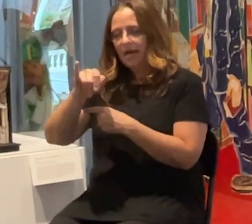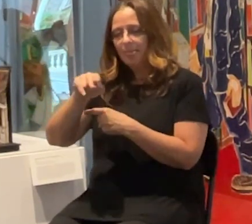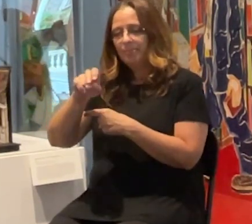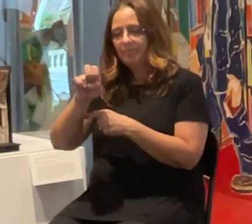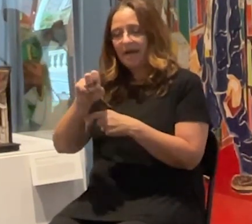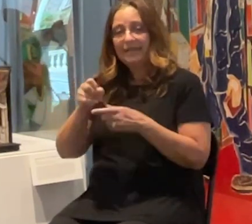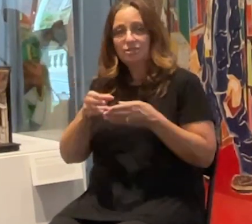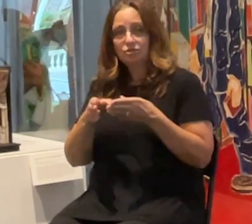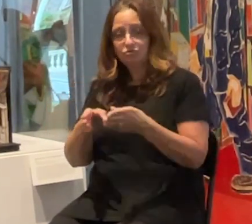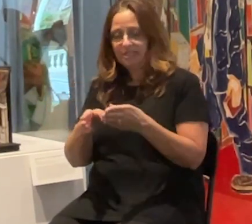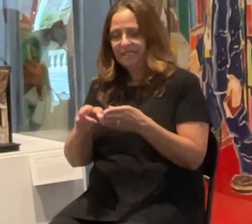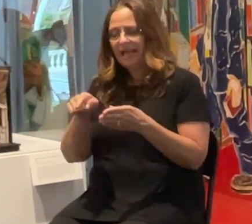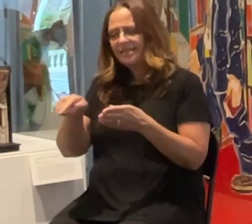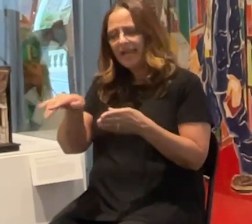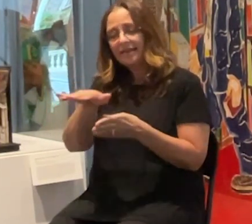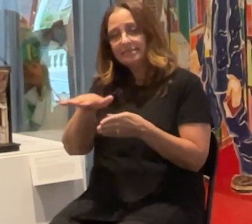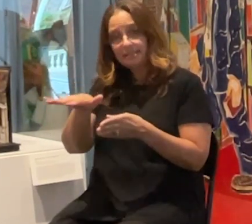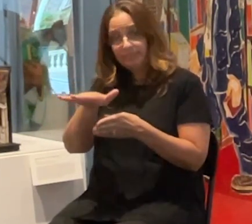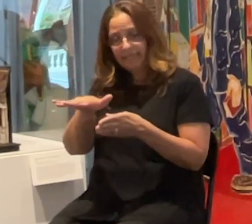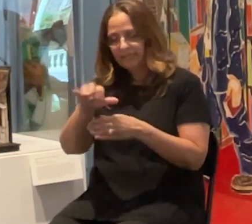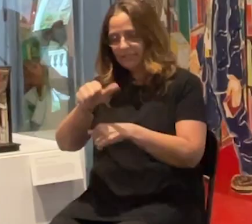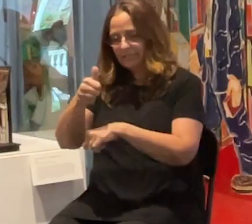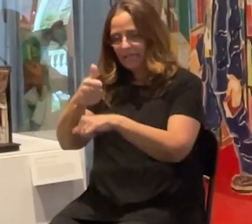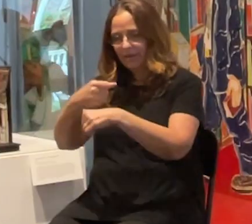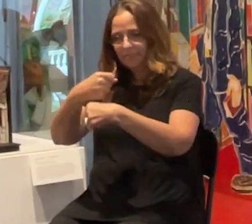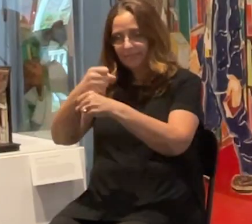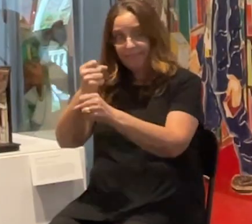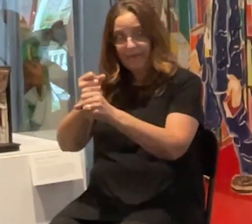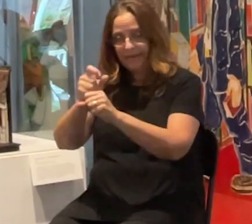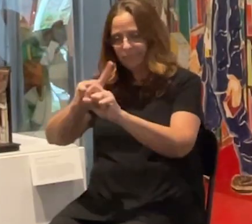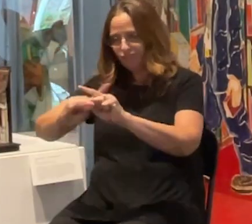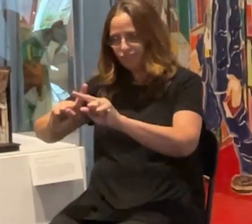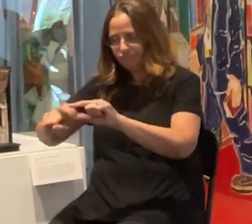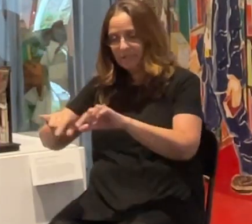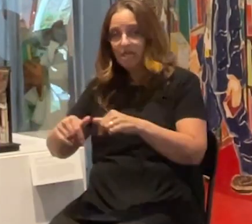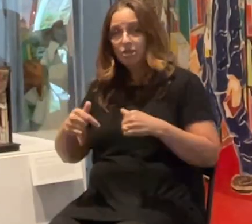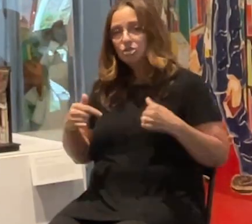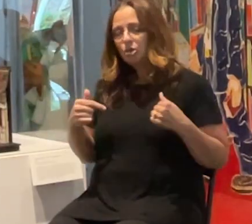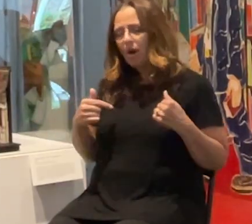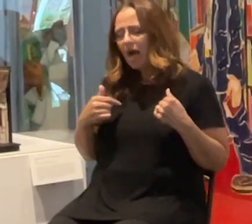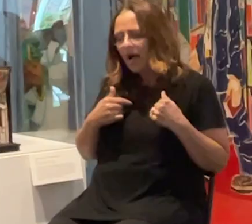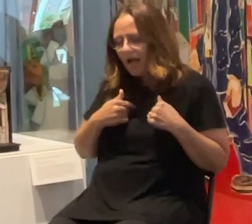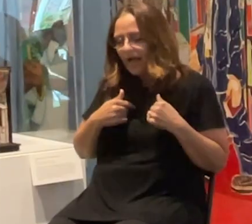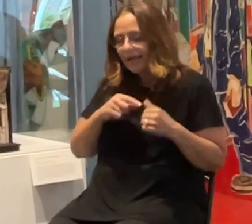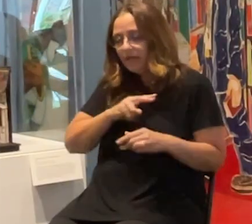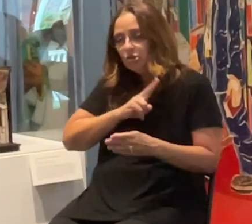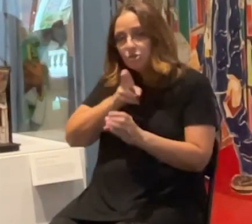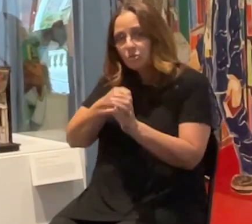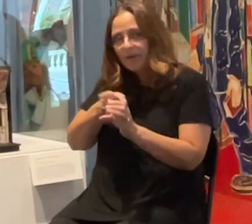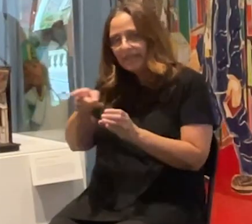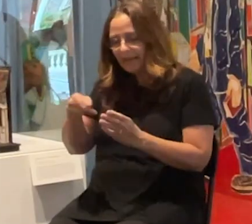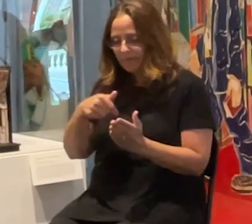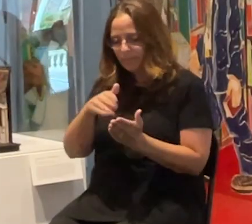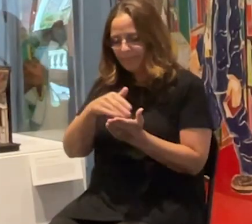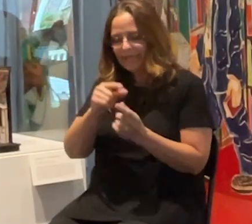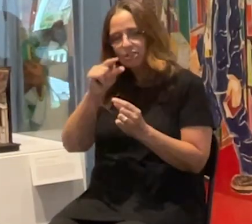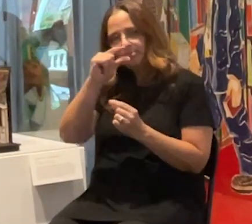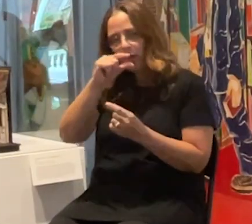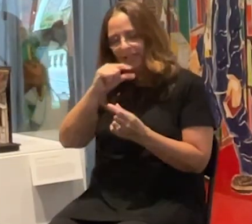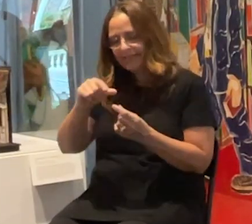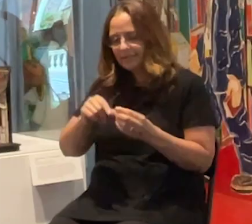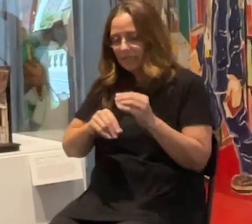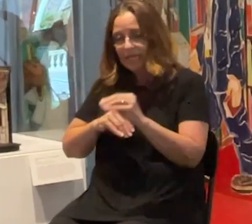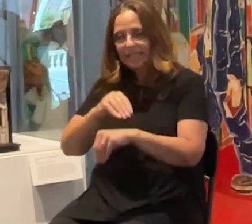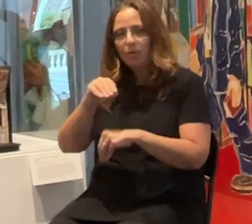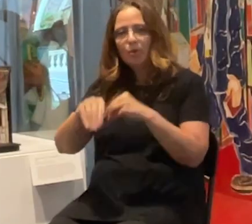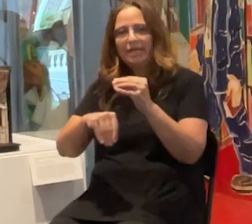up to make the whole thing, and spending a day painting little things that went in the Wall Street, you know, trading floor or